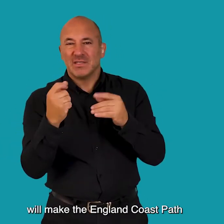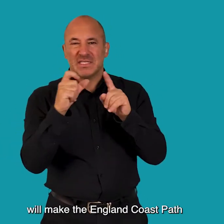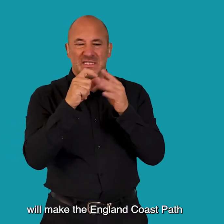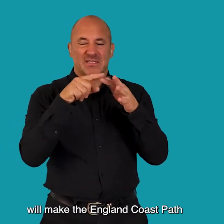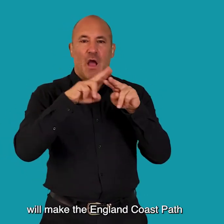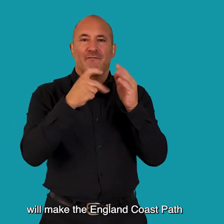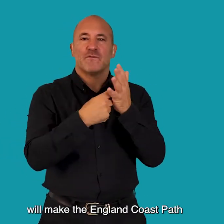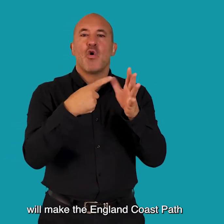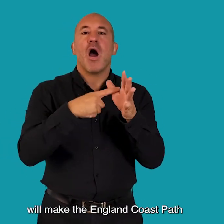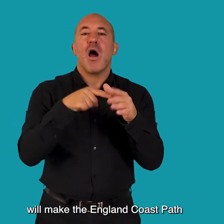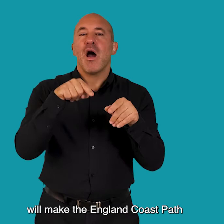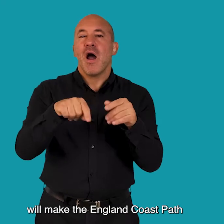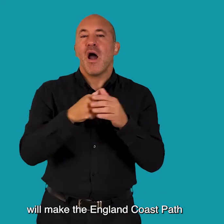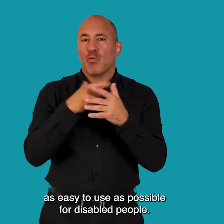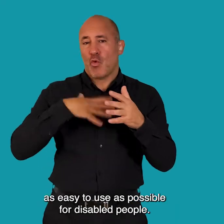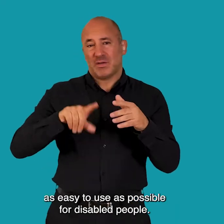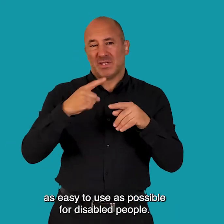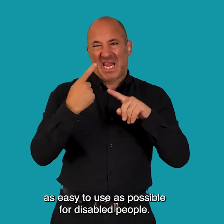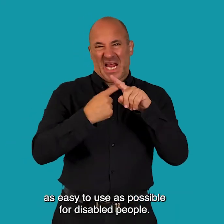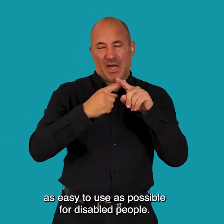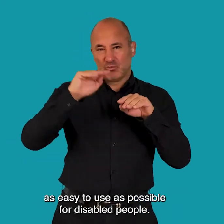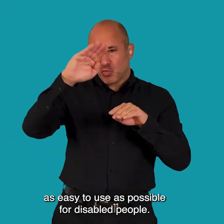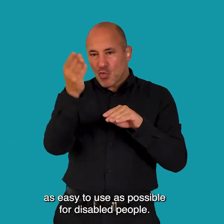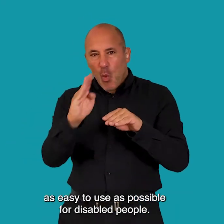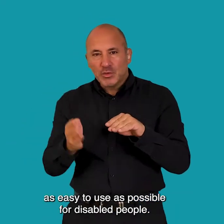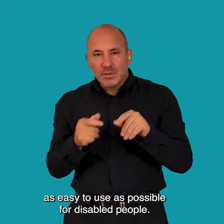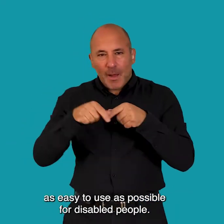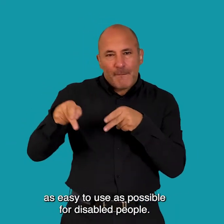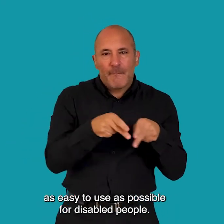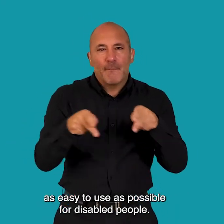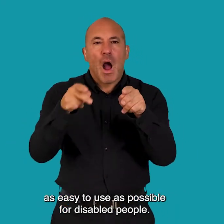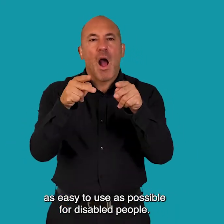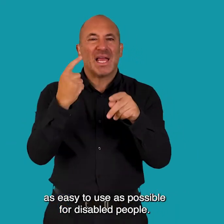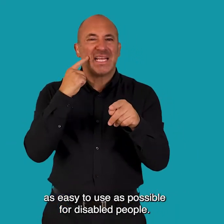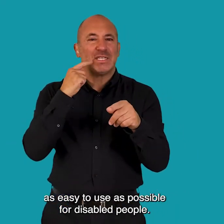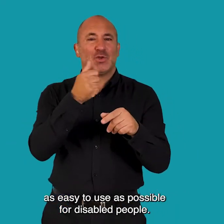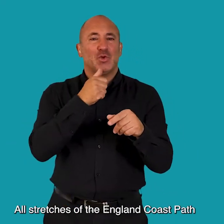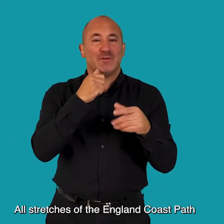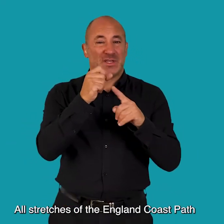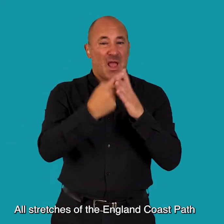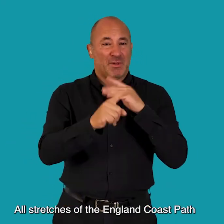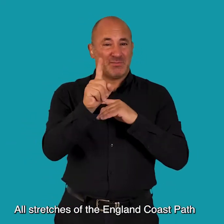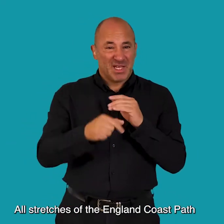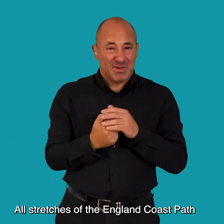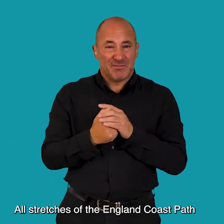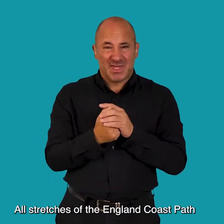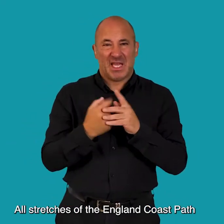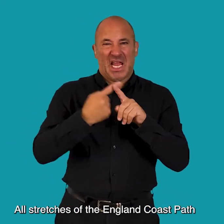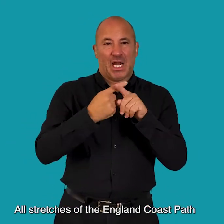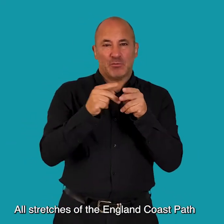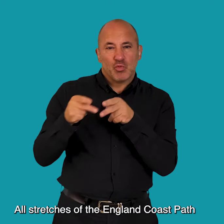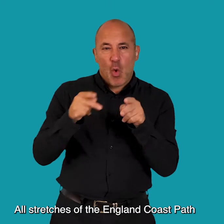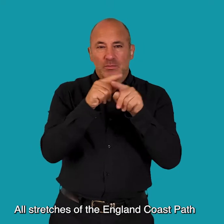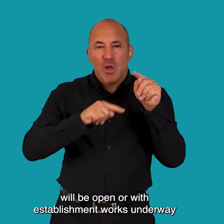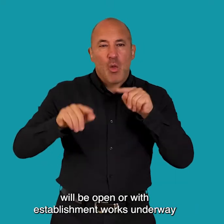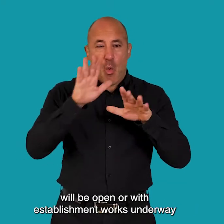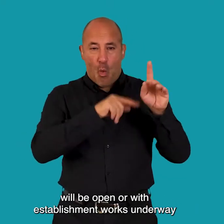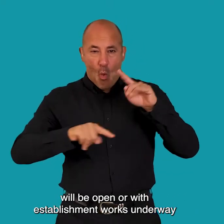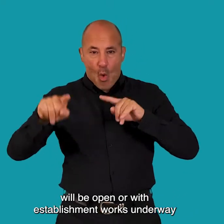the English Coast Path as easy to use as possible for disabled people. All stretches of the England Coast Path will be open